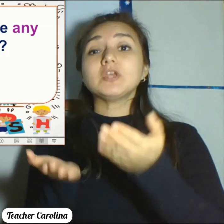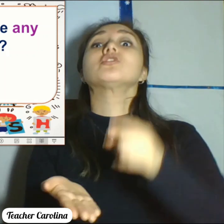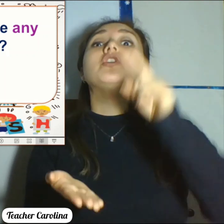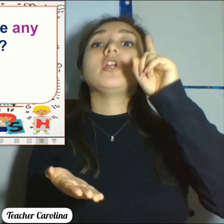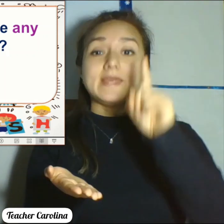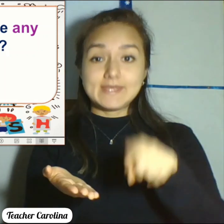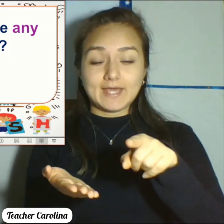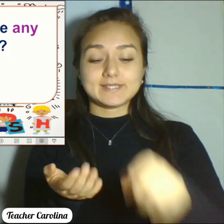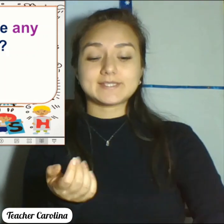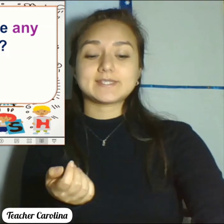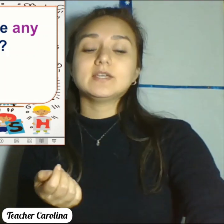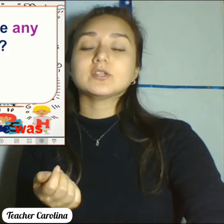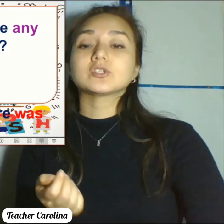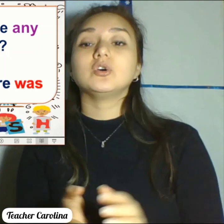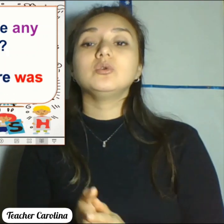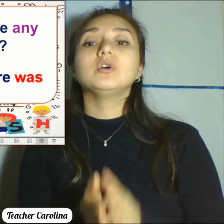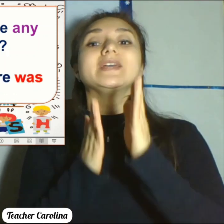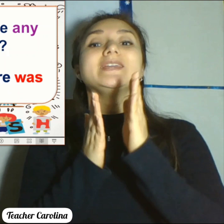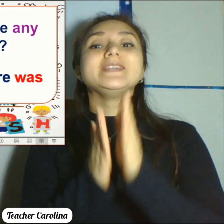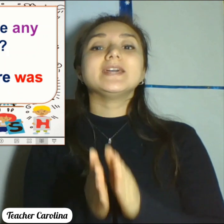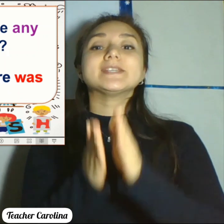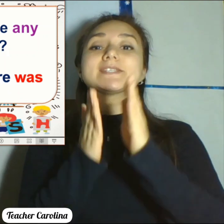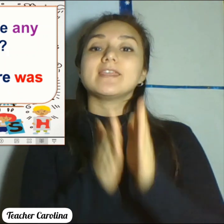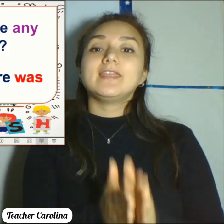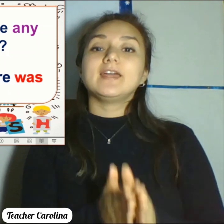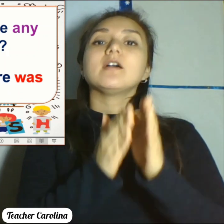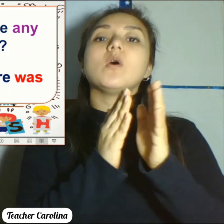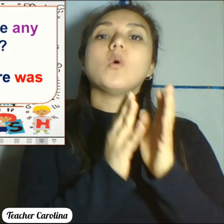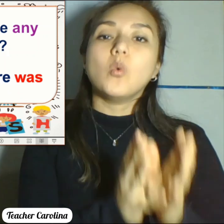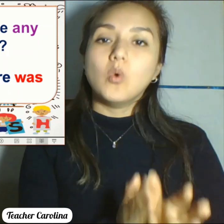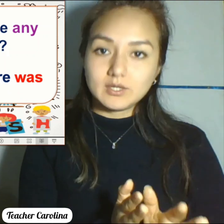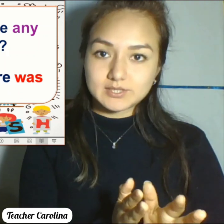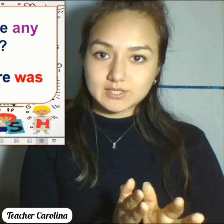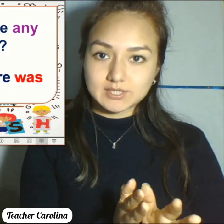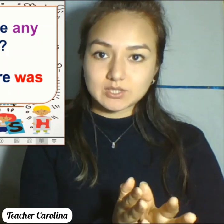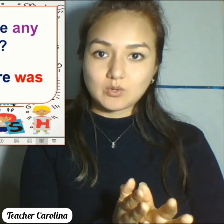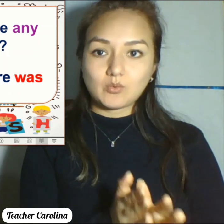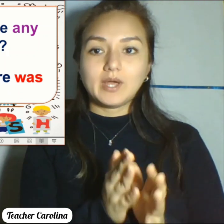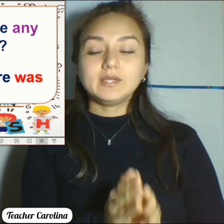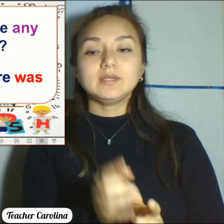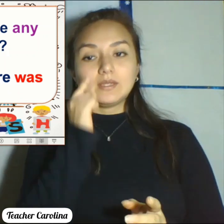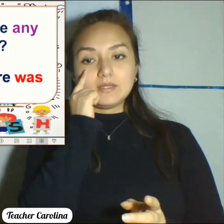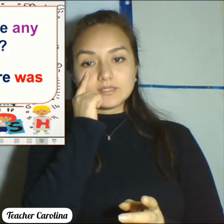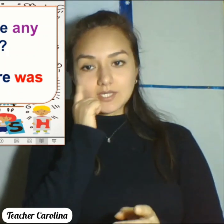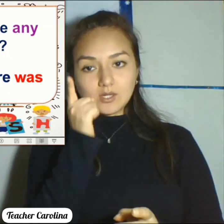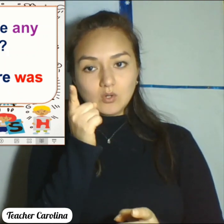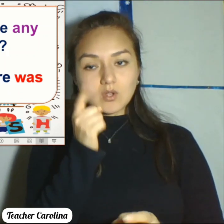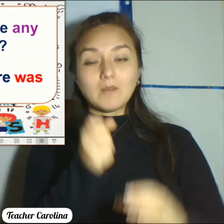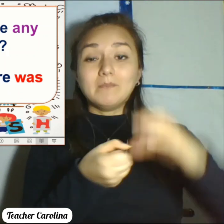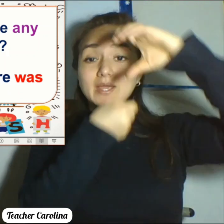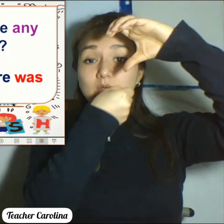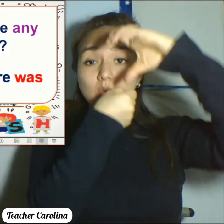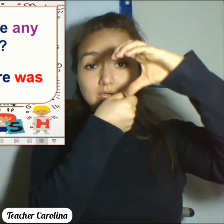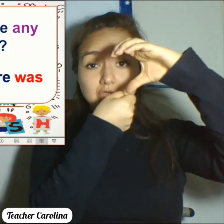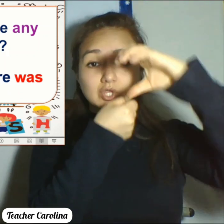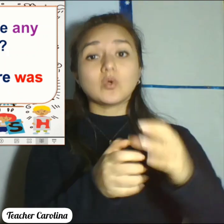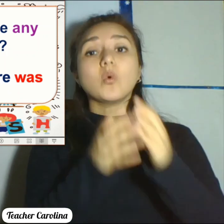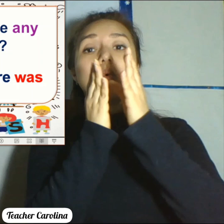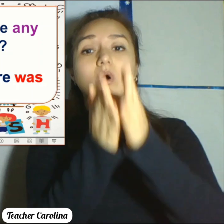picture, yes. So, yes, there was, right? Take a look. My question